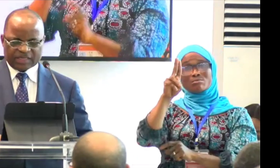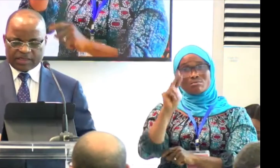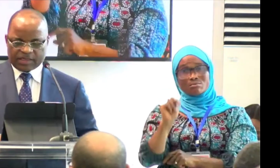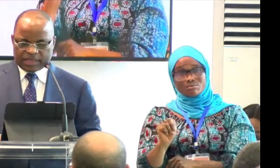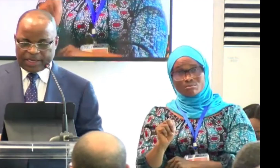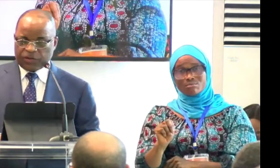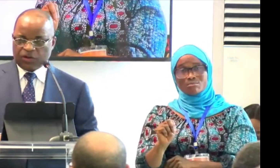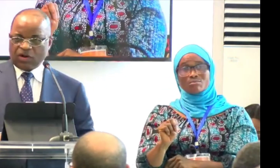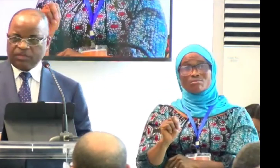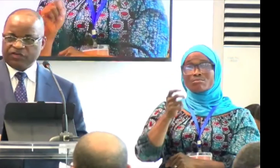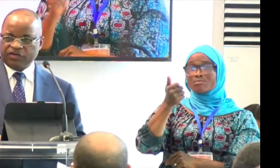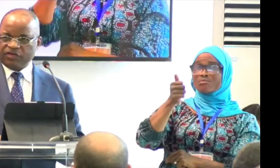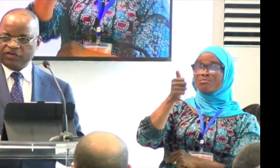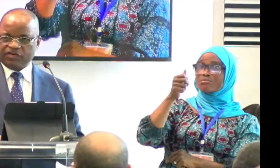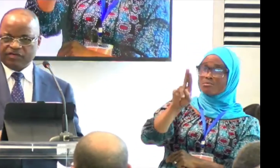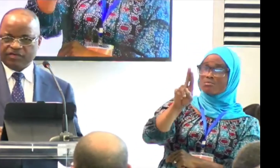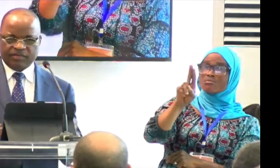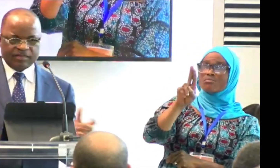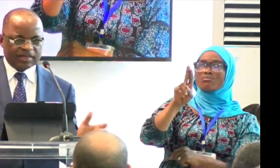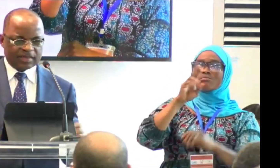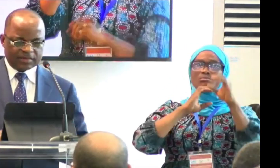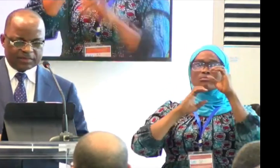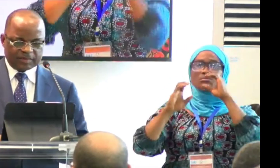Commission, AU Commission just